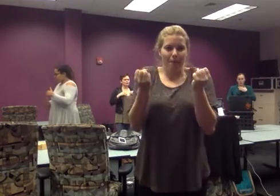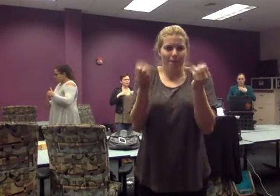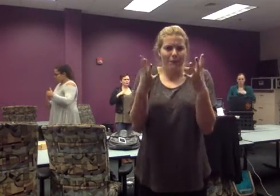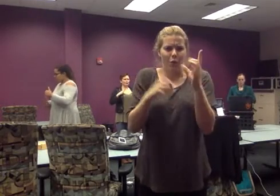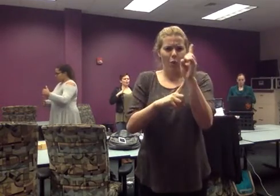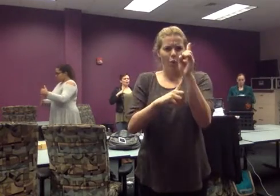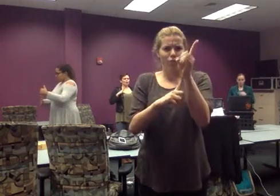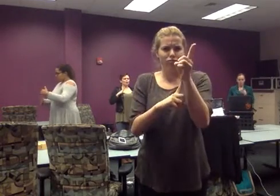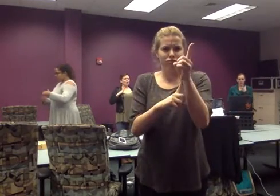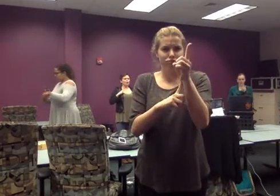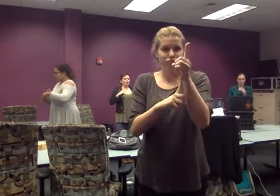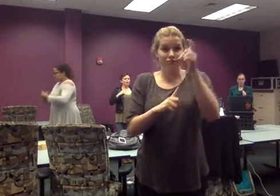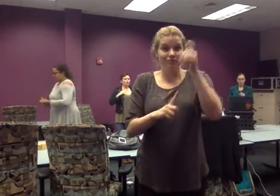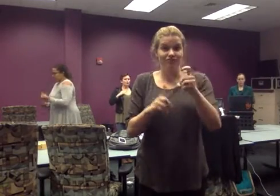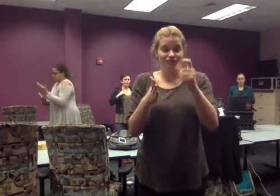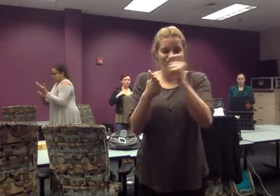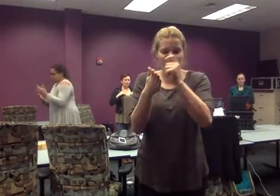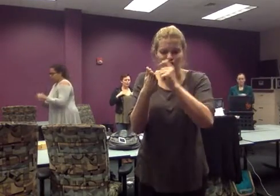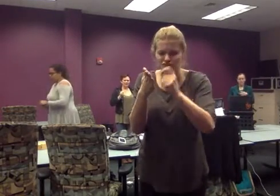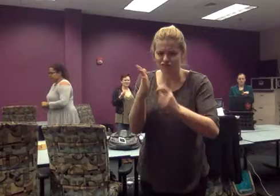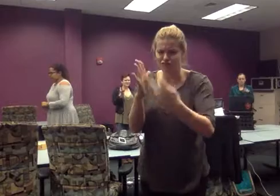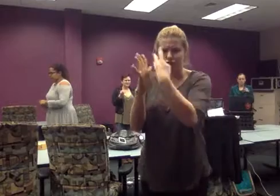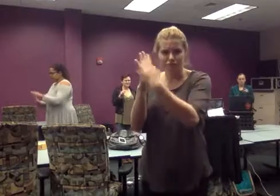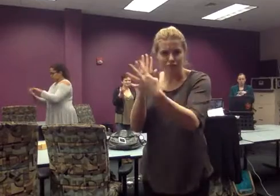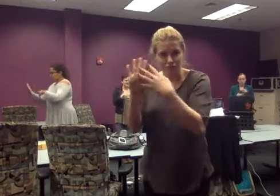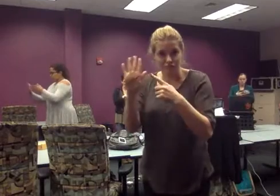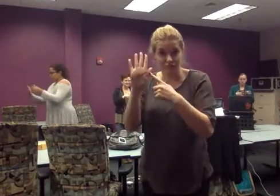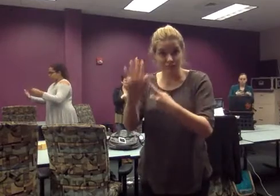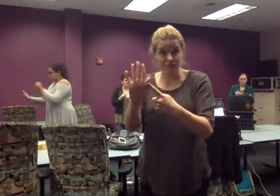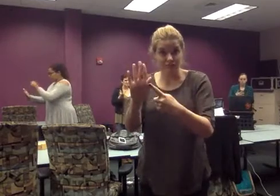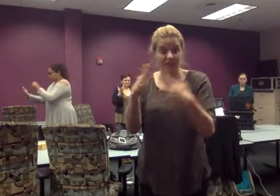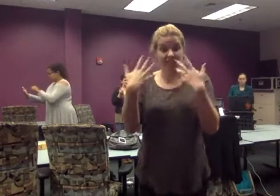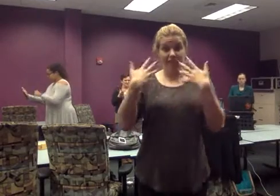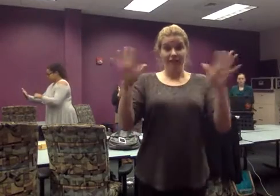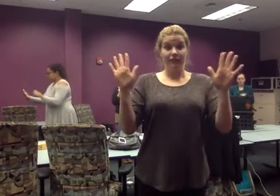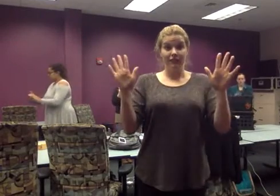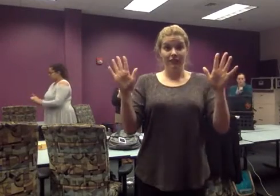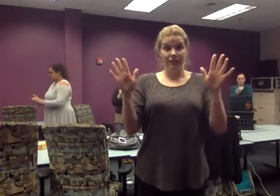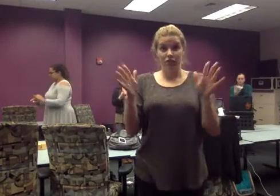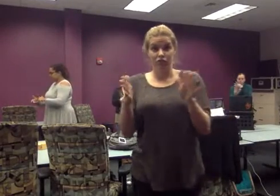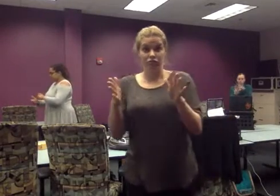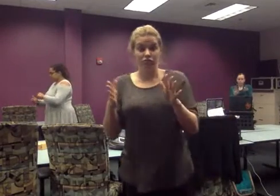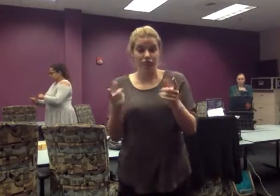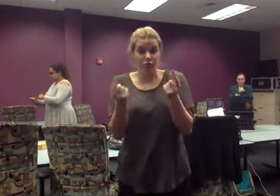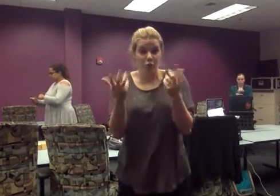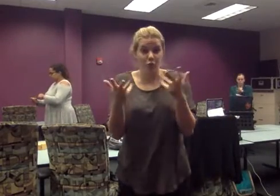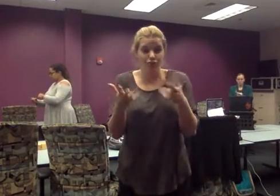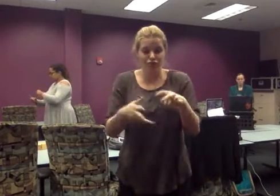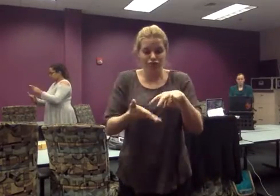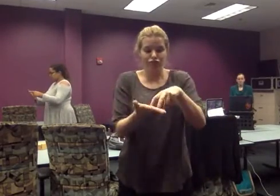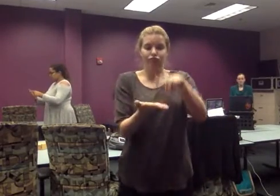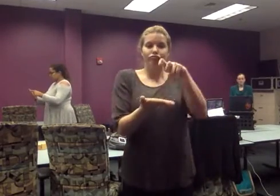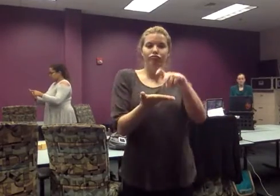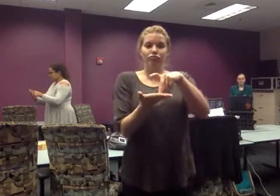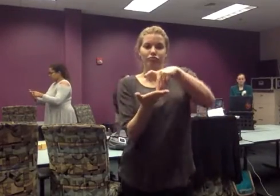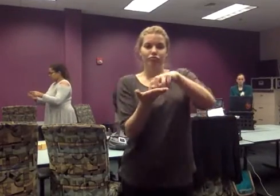chart. Second will be just jumping or marching for 1 minute. Let's march for our second one.